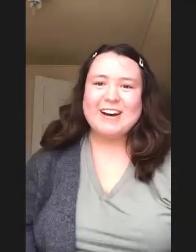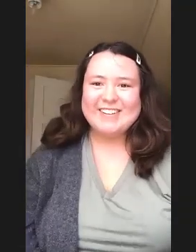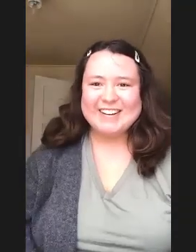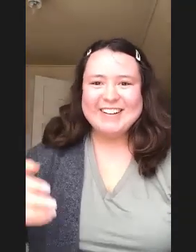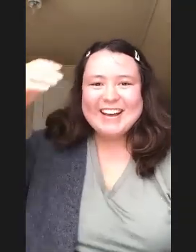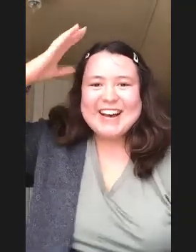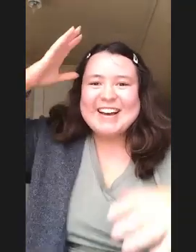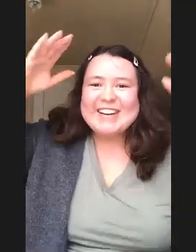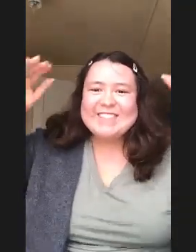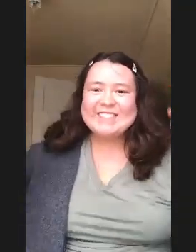know.